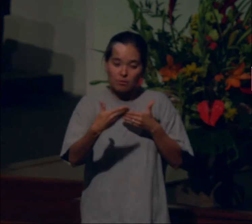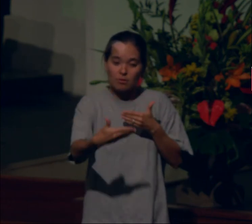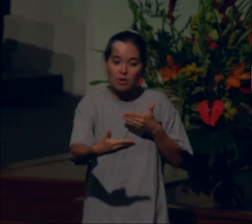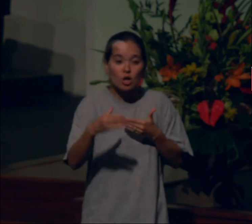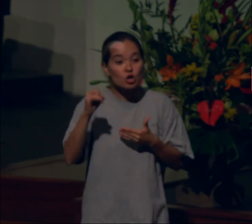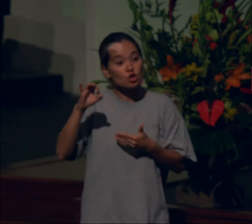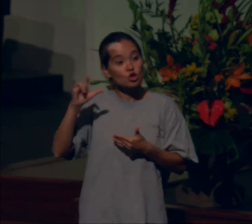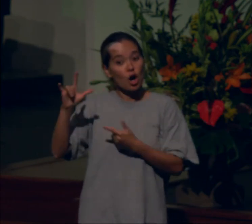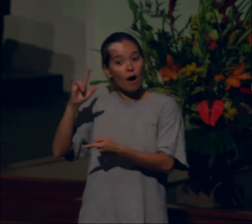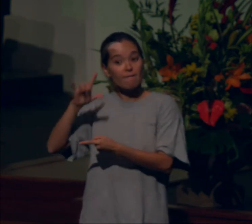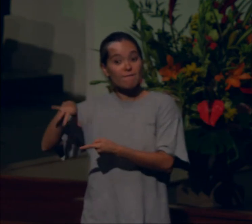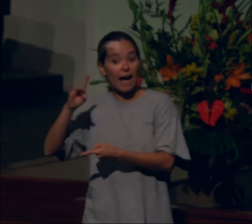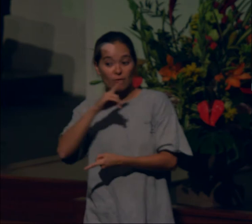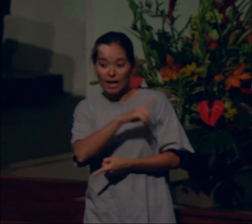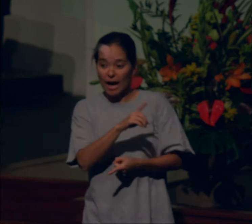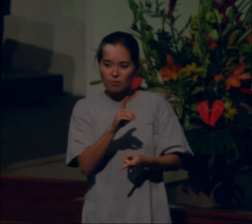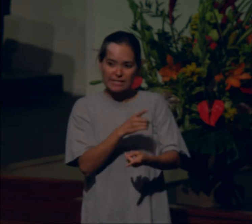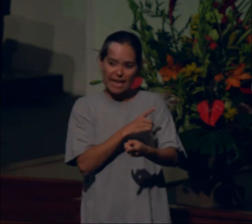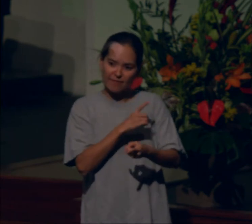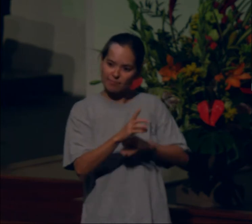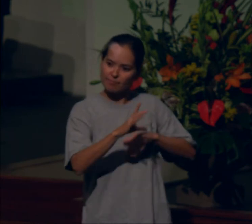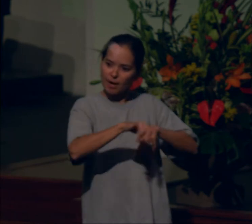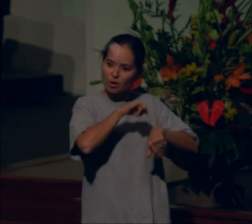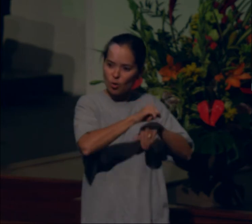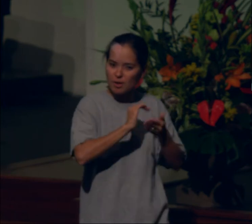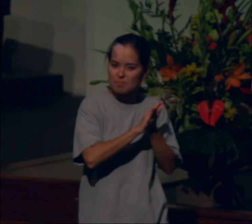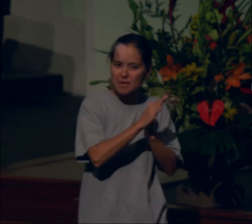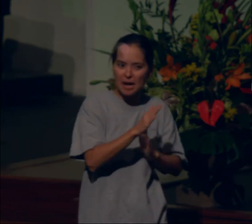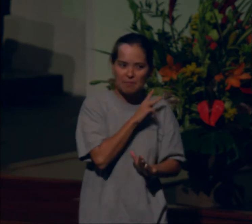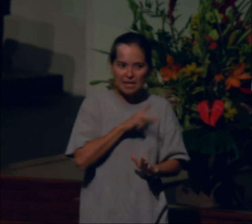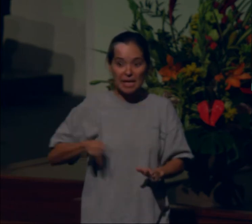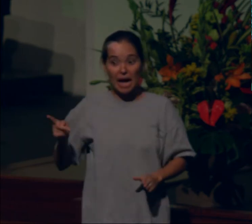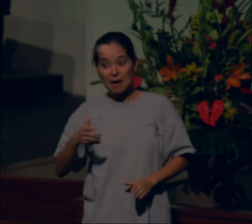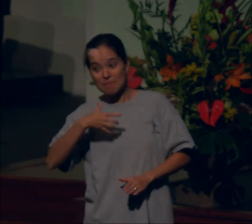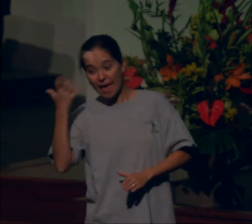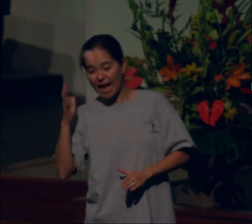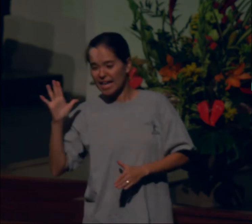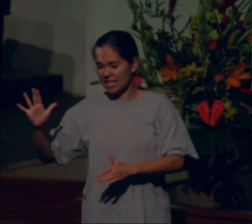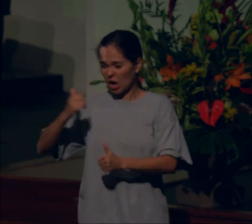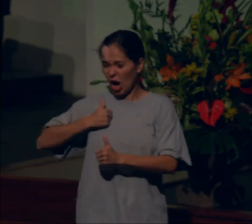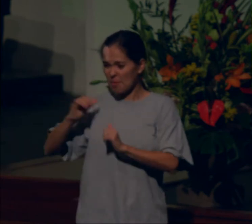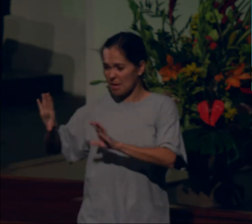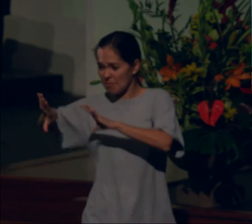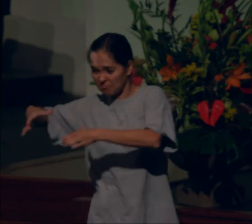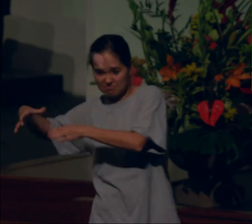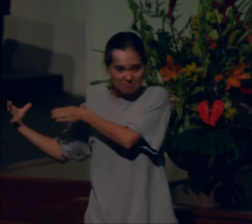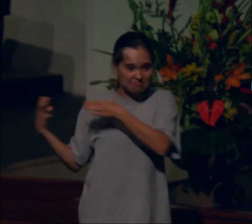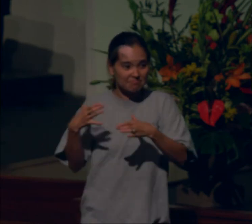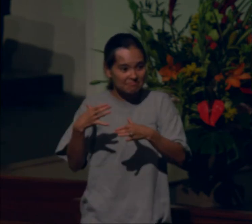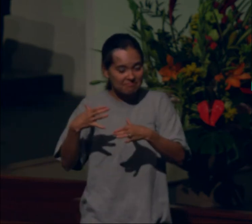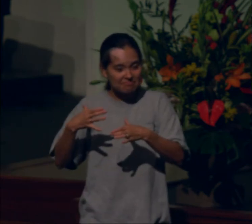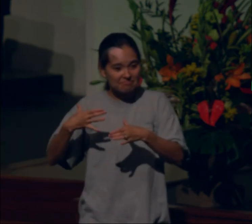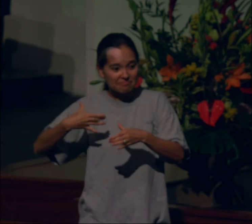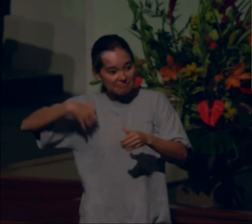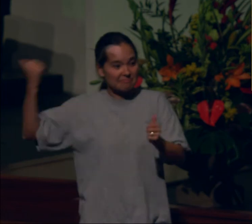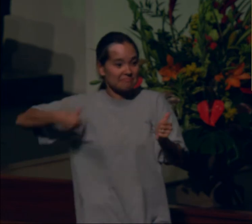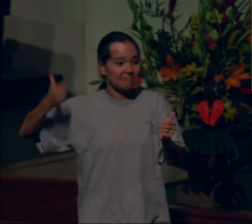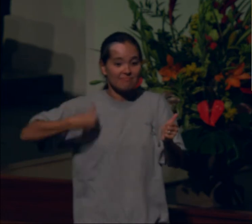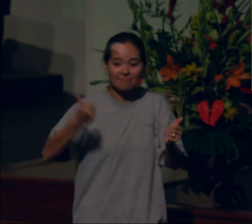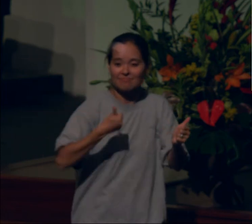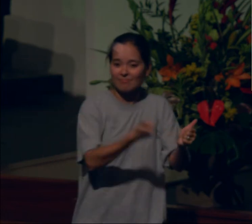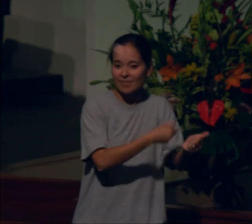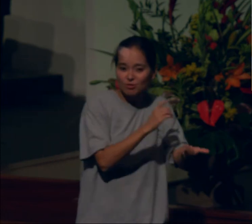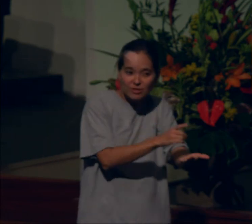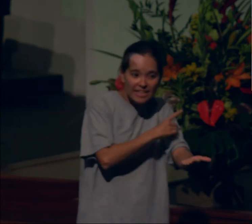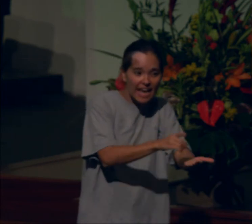Saul found out David was anointed to be king, got mad about it, took a whole army of guys with him and started